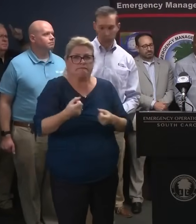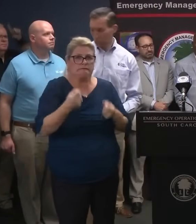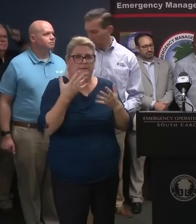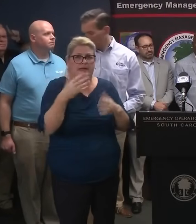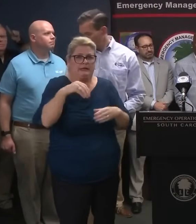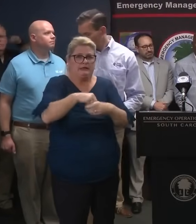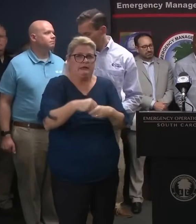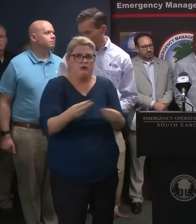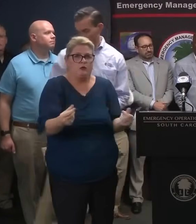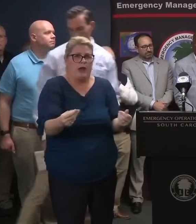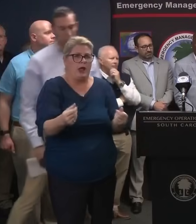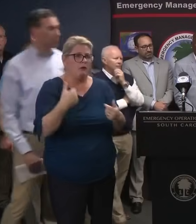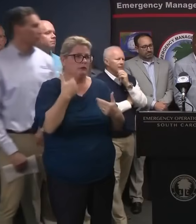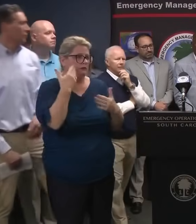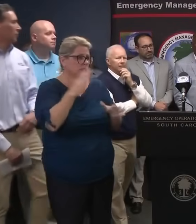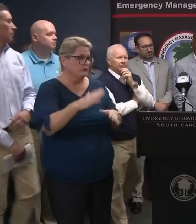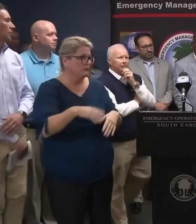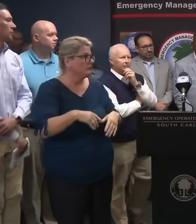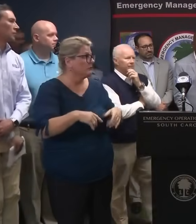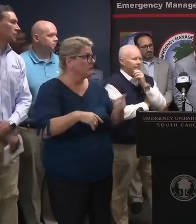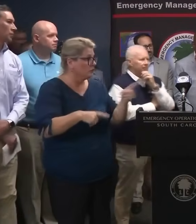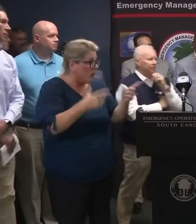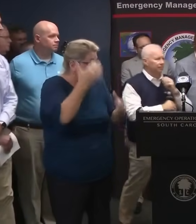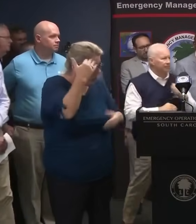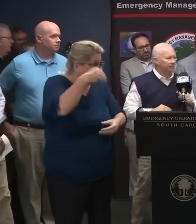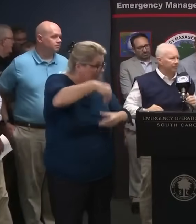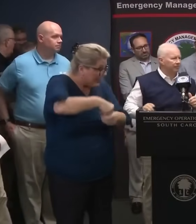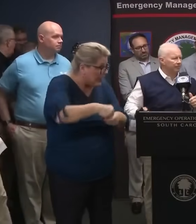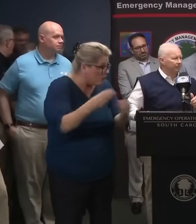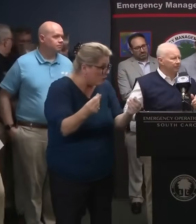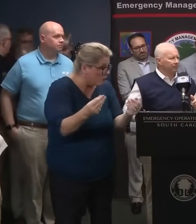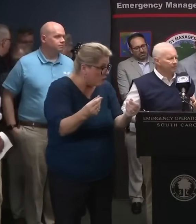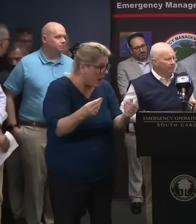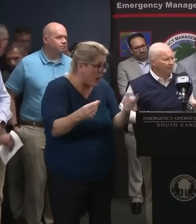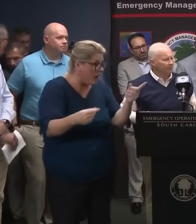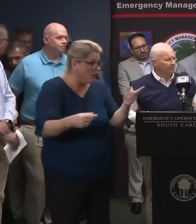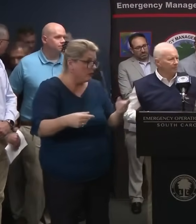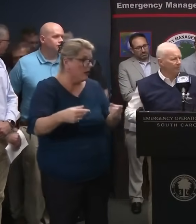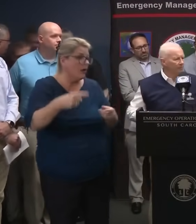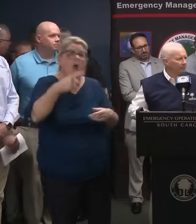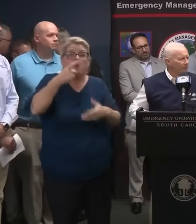Is that, you want to know how much underground and how much?